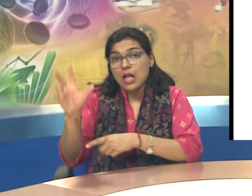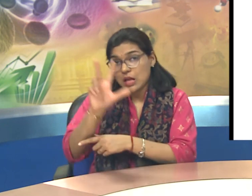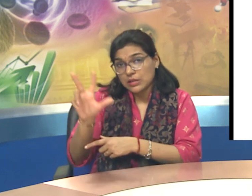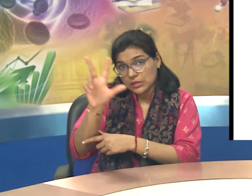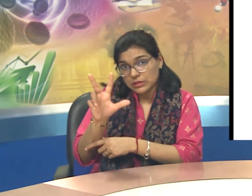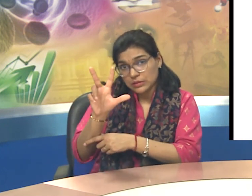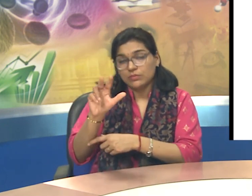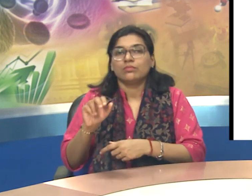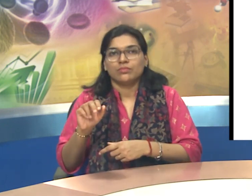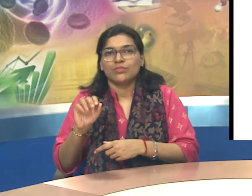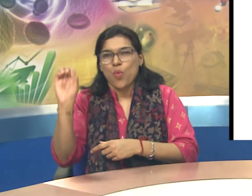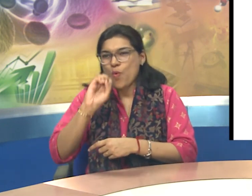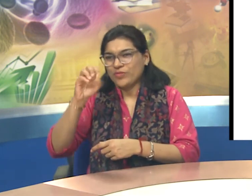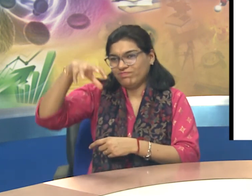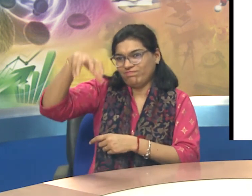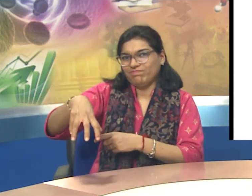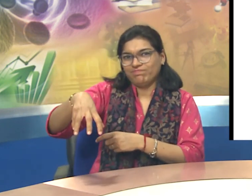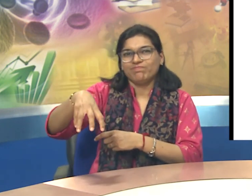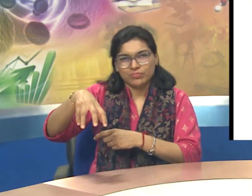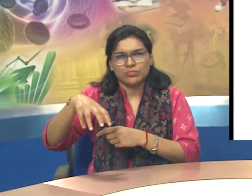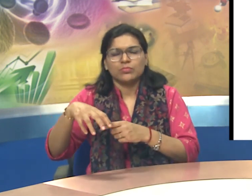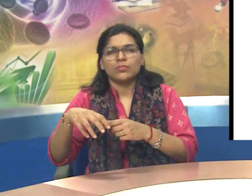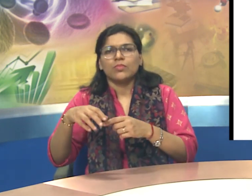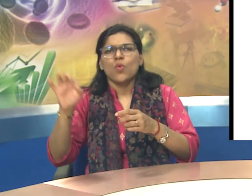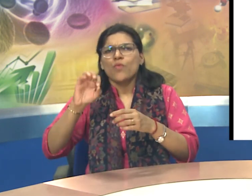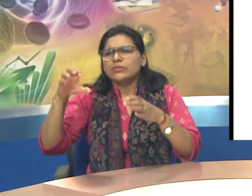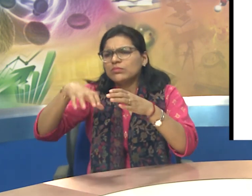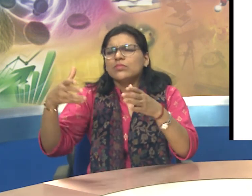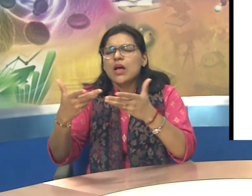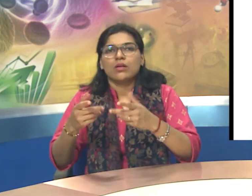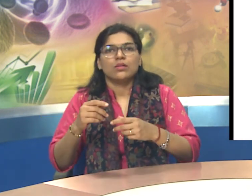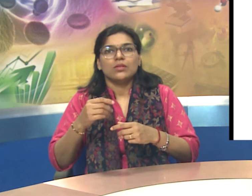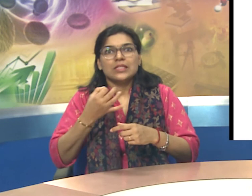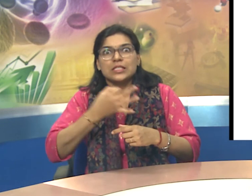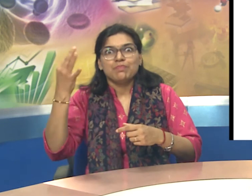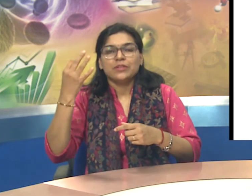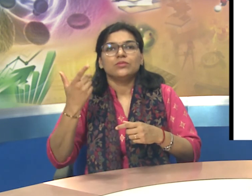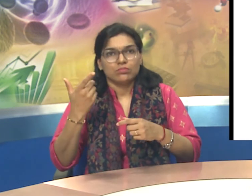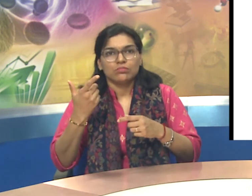due to the fact that it will lower their prestige. Eighth,